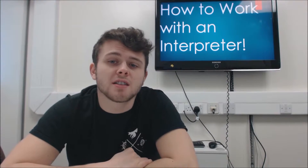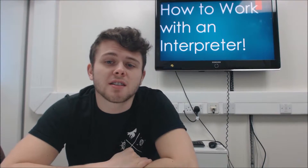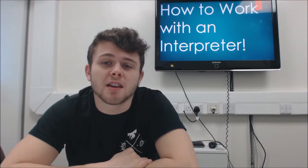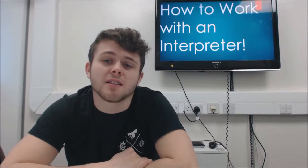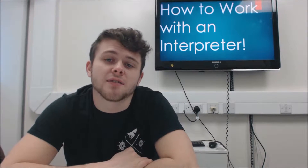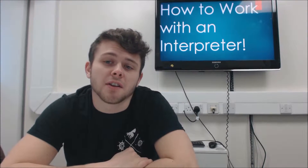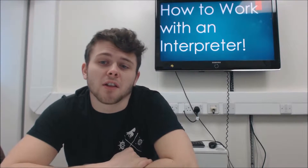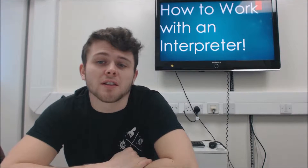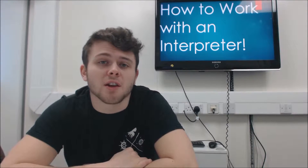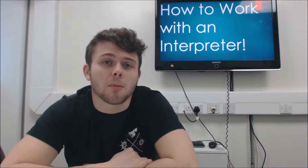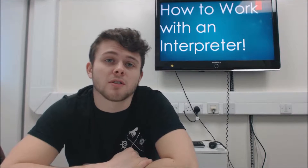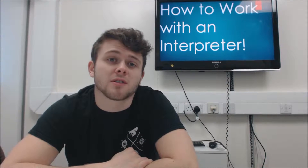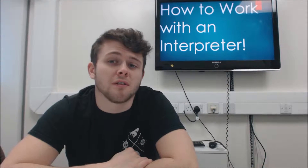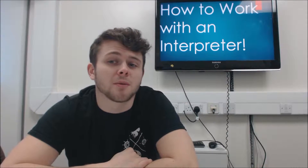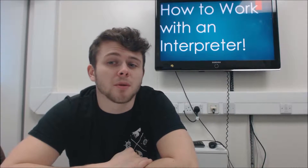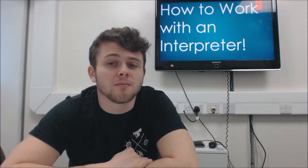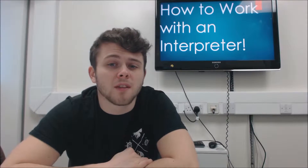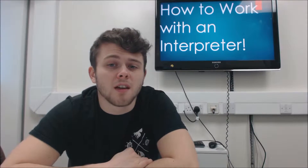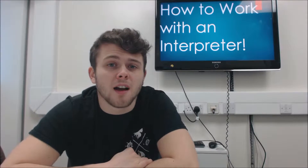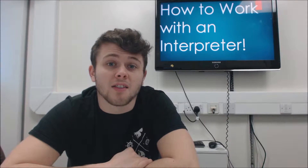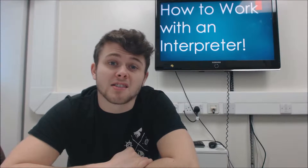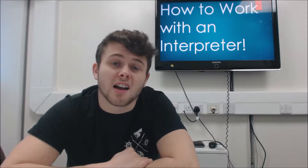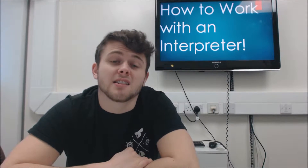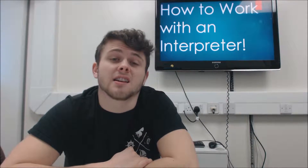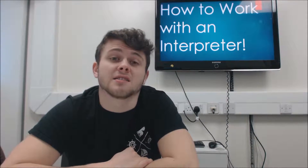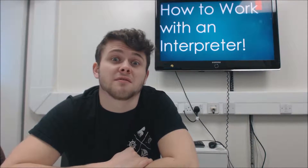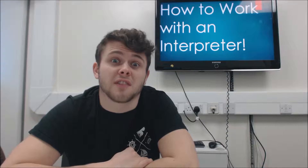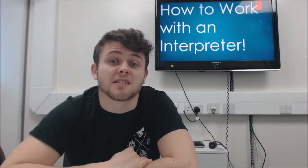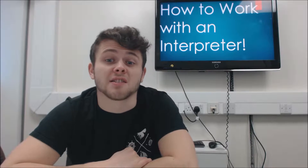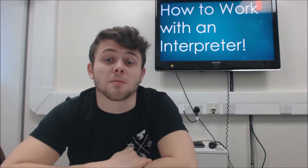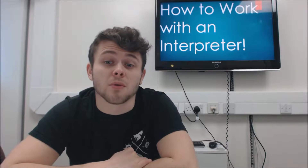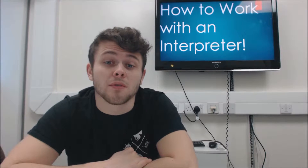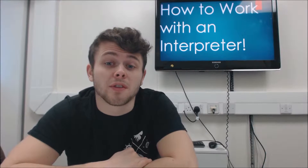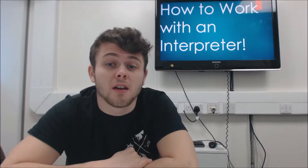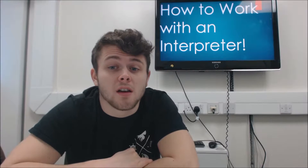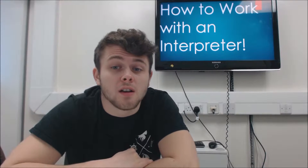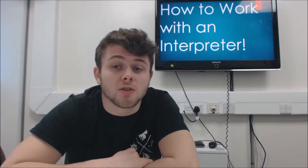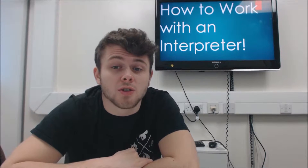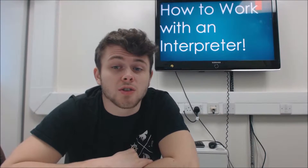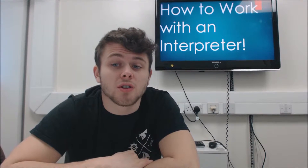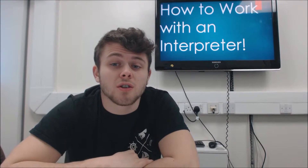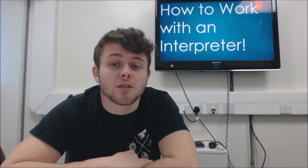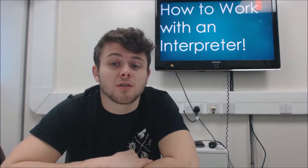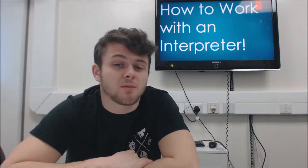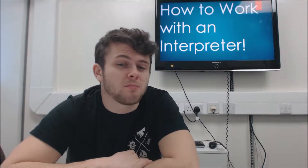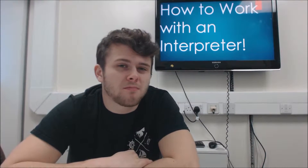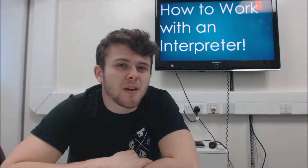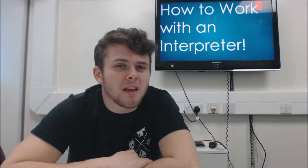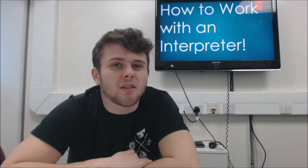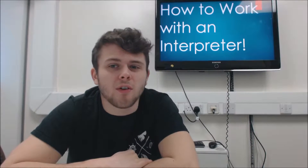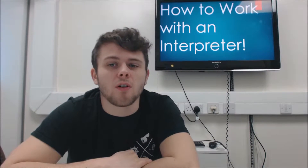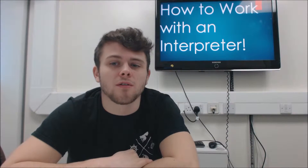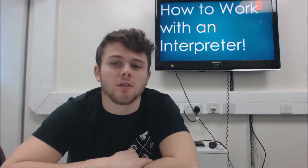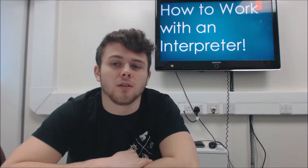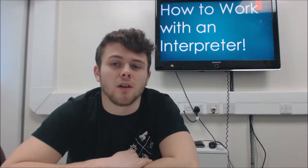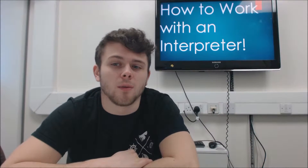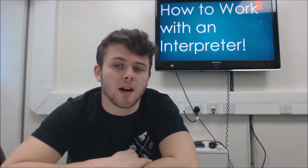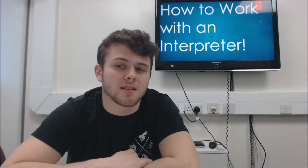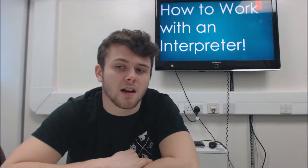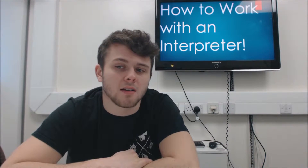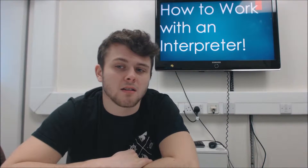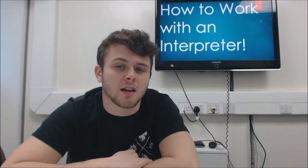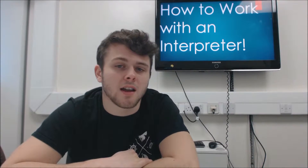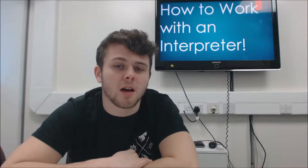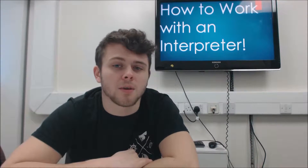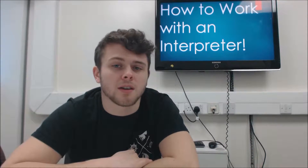So, as you can see in this video, the interpreter is comfortable and the signing has vastly improved. Just being thoughtful of